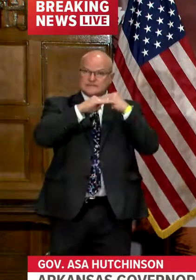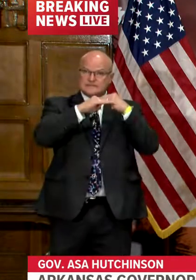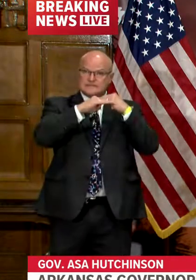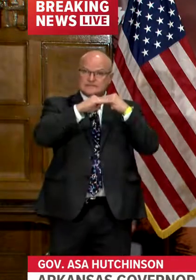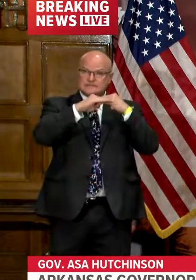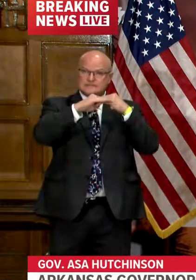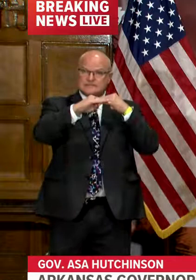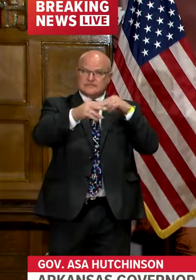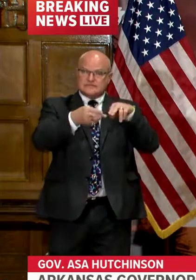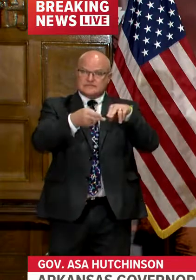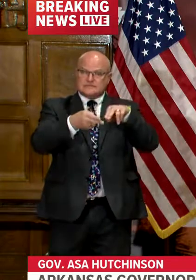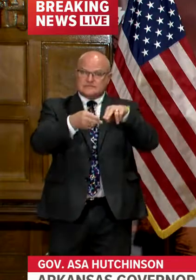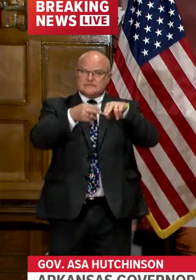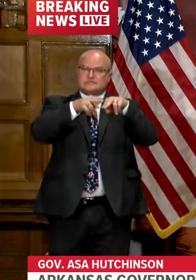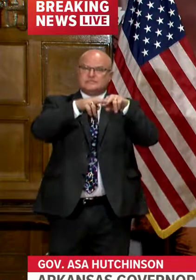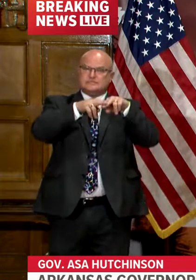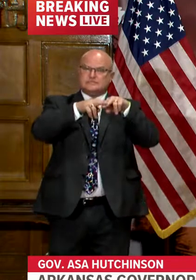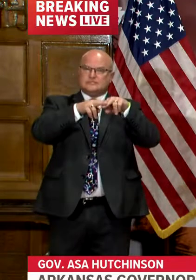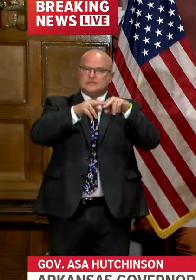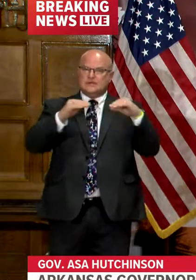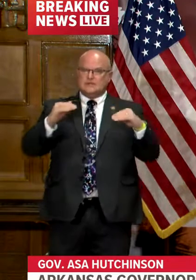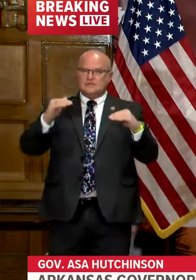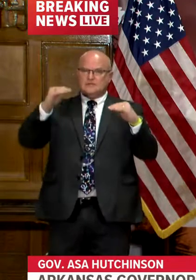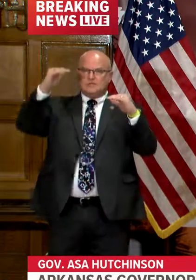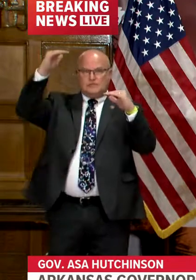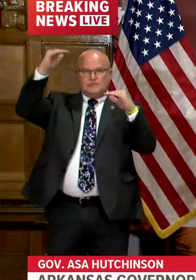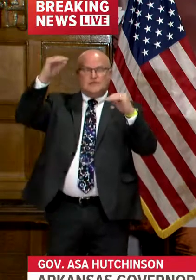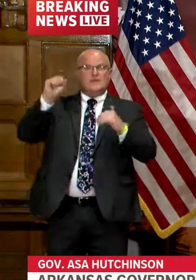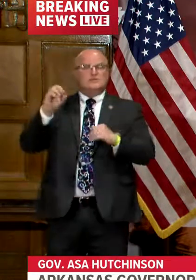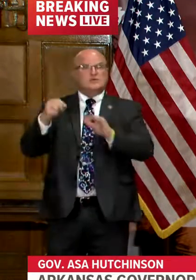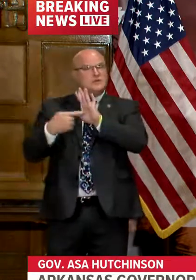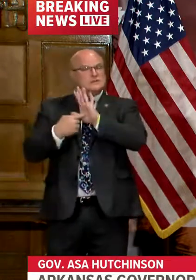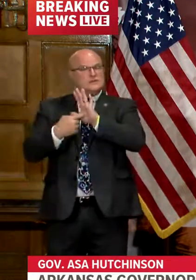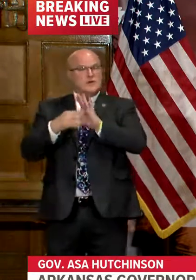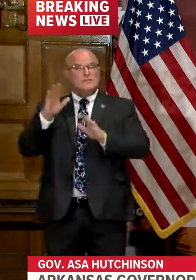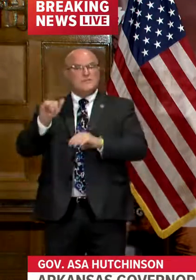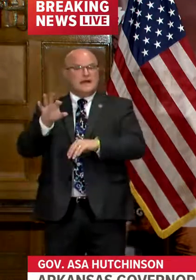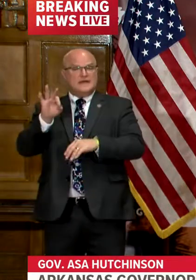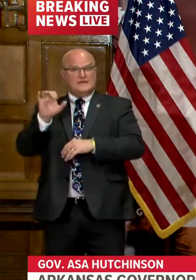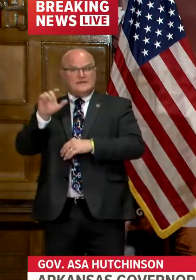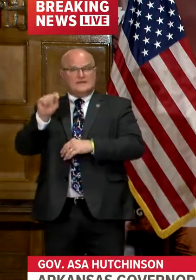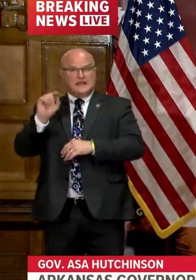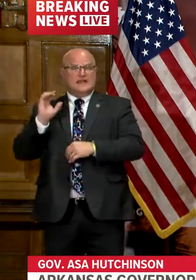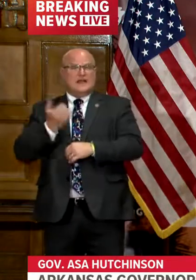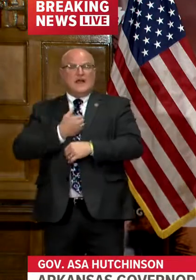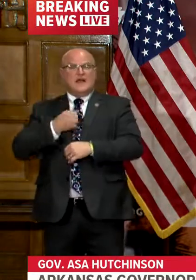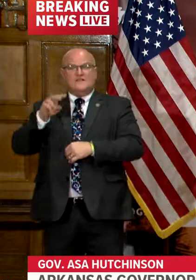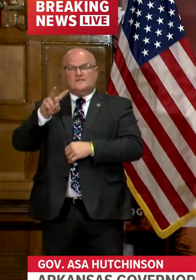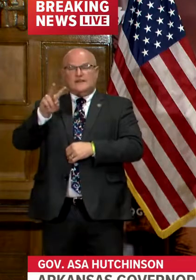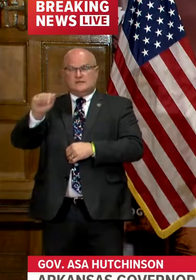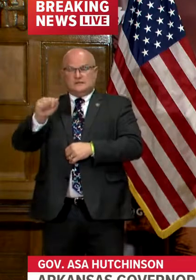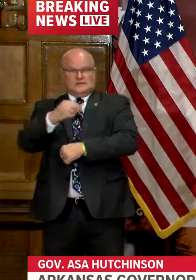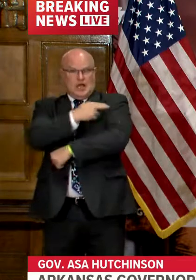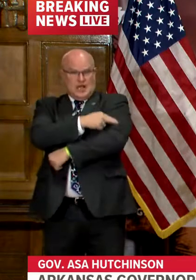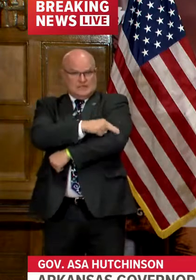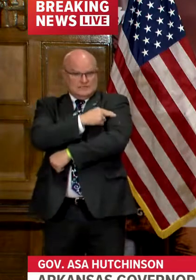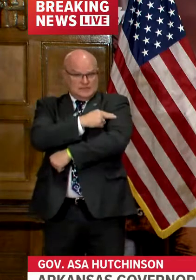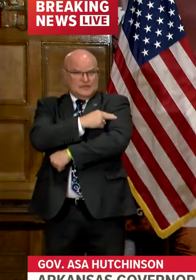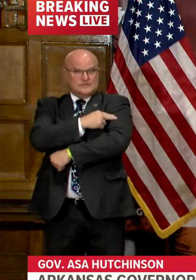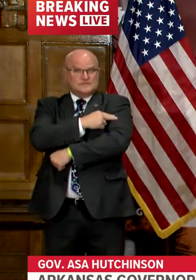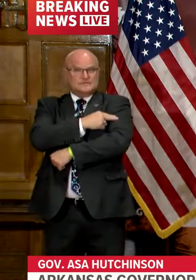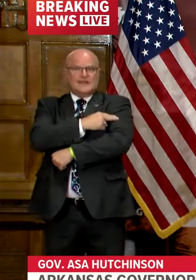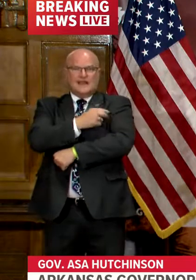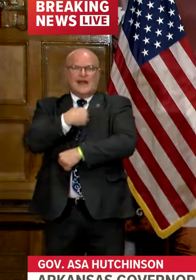gone up at near the same rate. And so it's illustrated by the fact that our Veterans Hospital, as you recall,